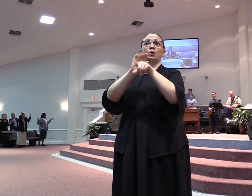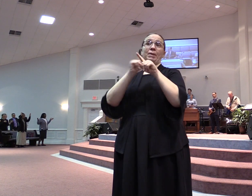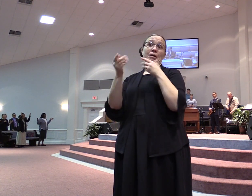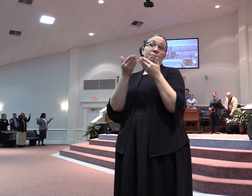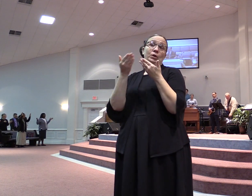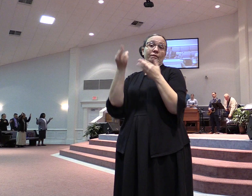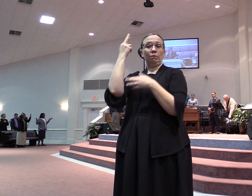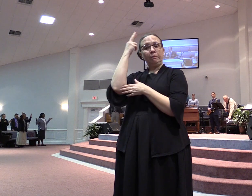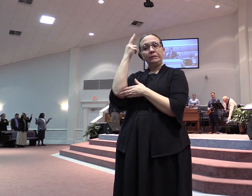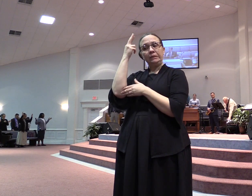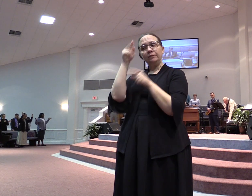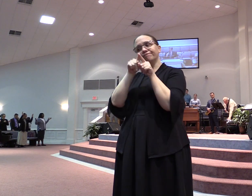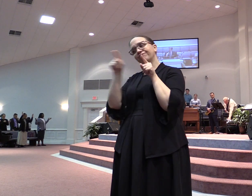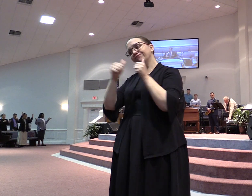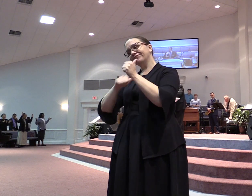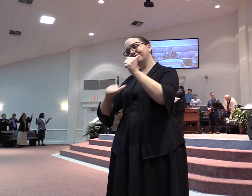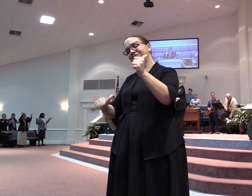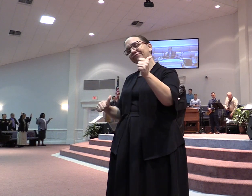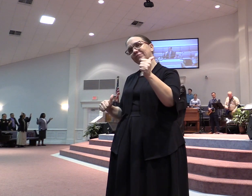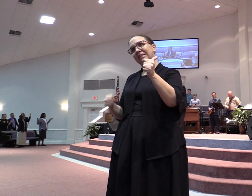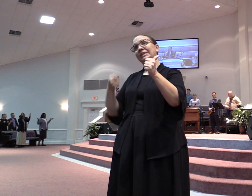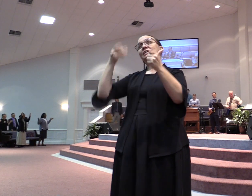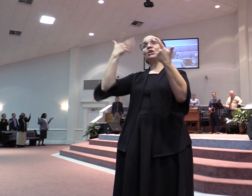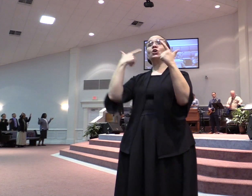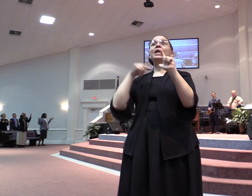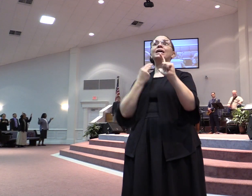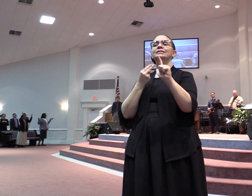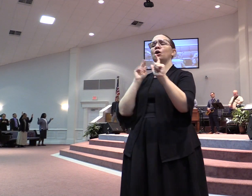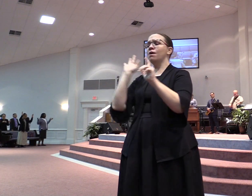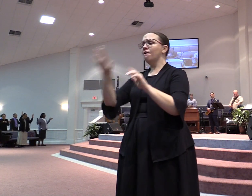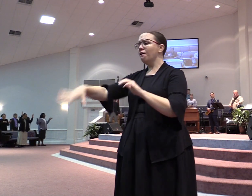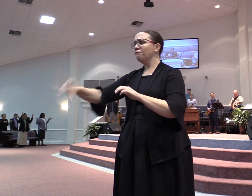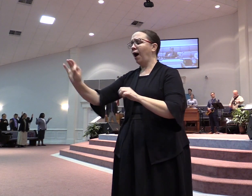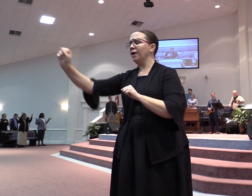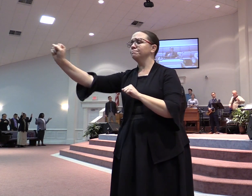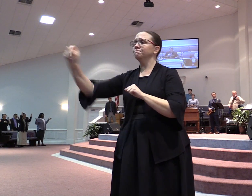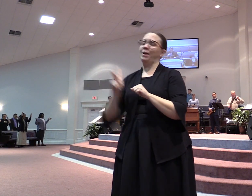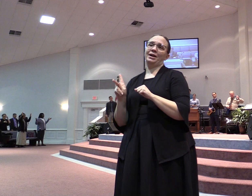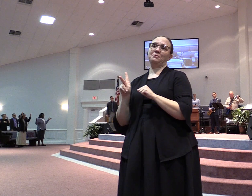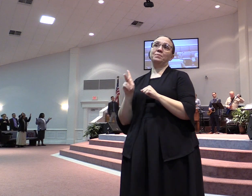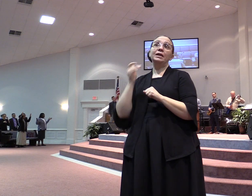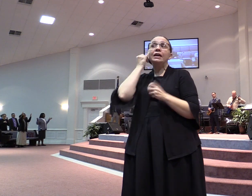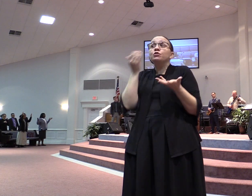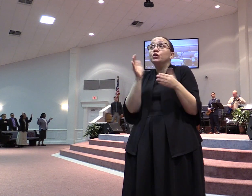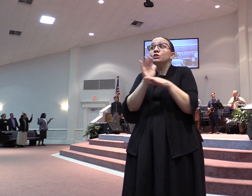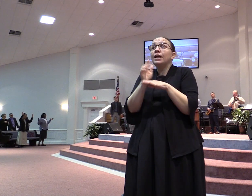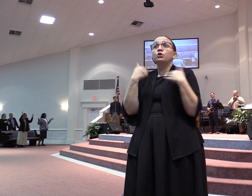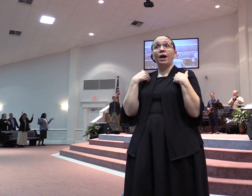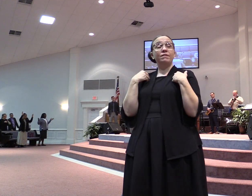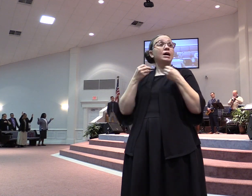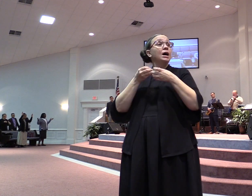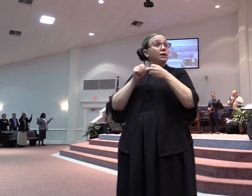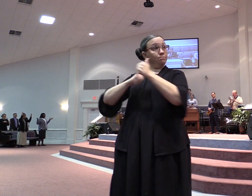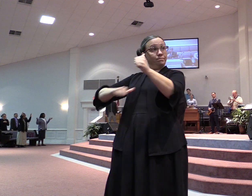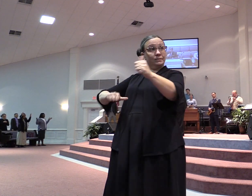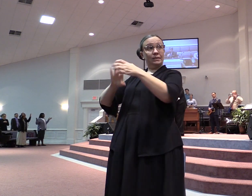whatever reason they wandered off, that He's going to let us go find them and bring them back. If you're here tonight, you've got a lost loved